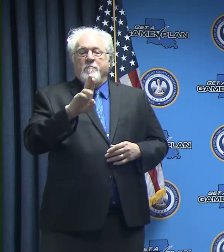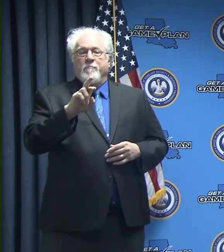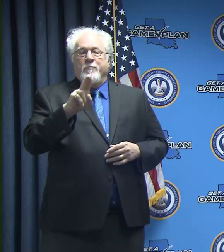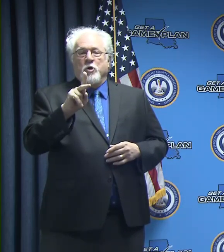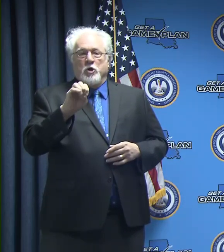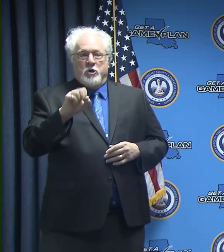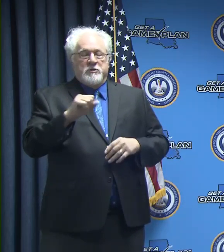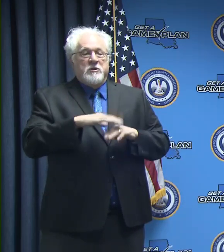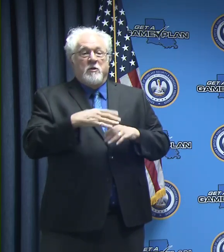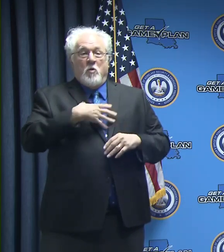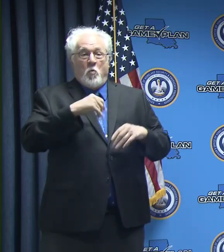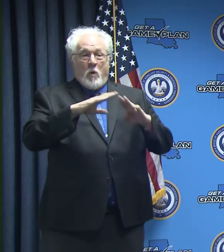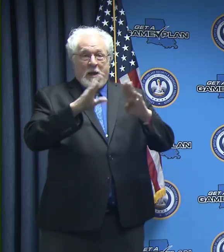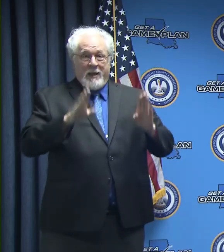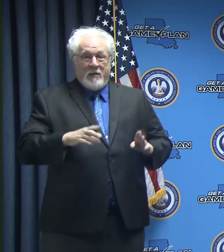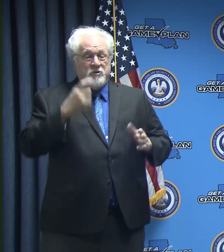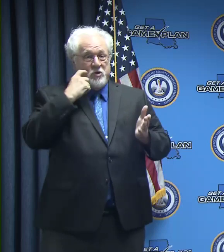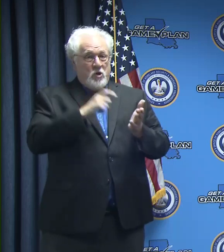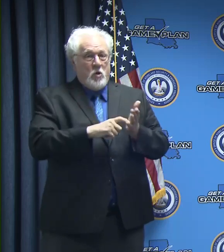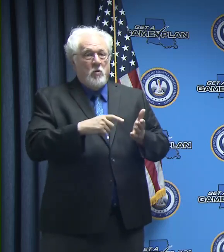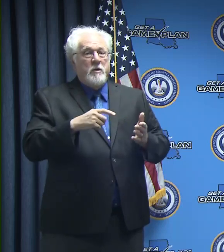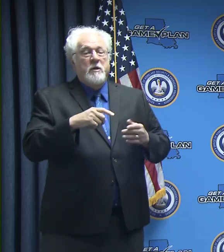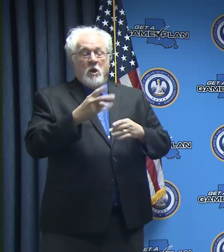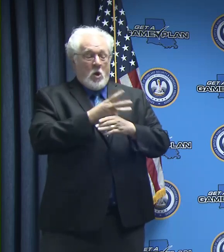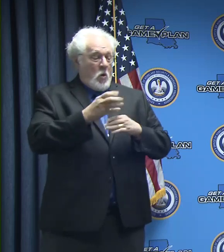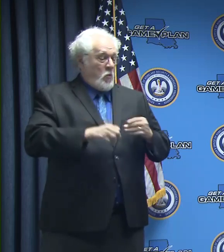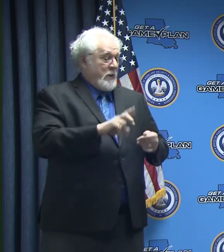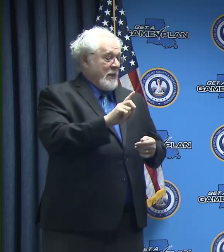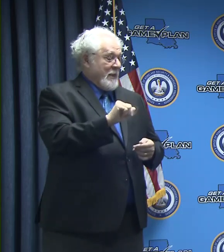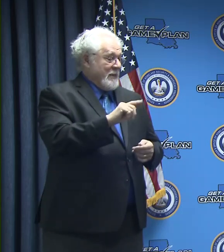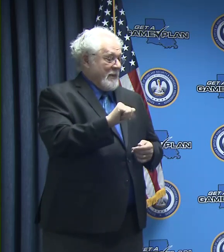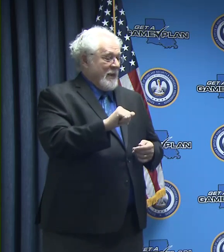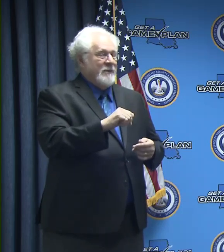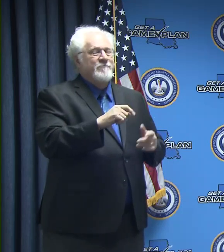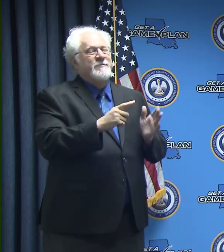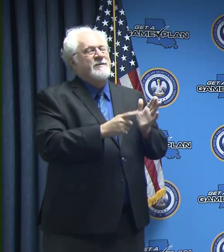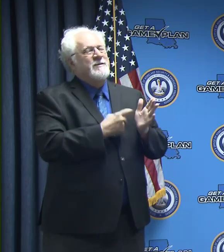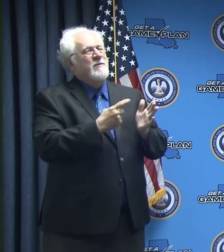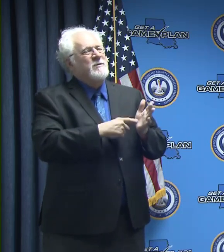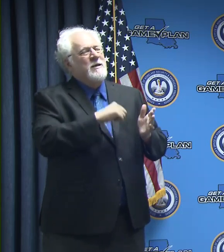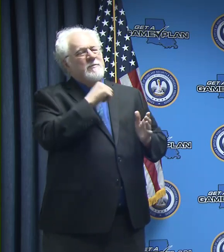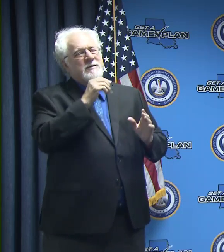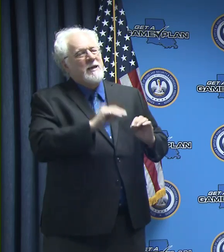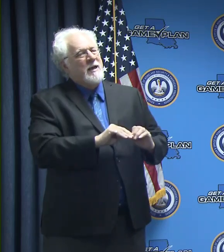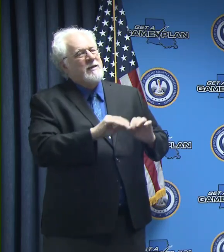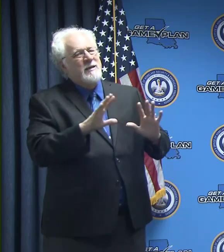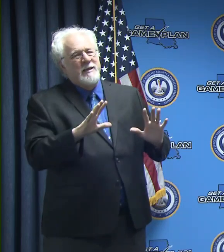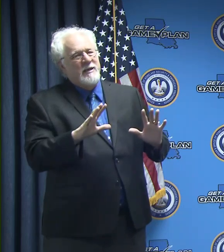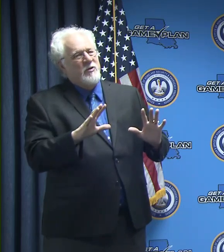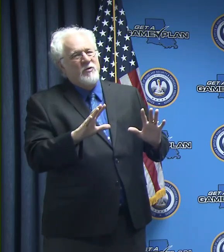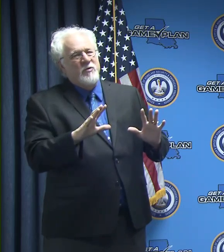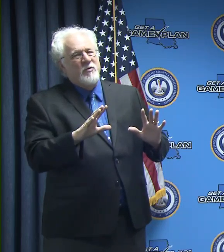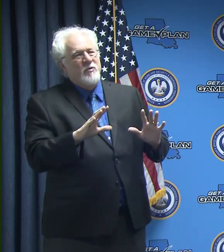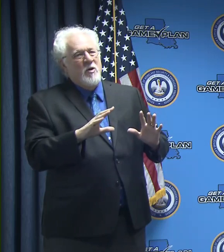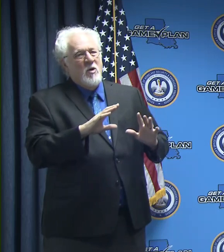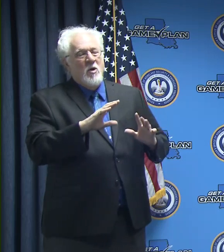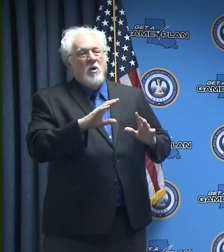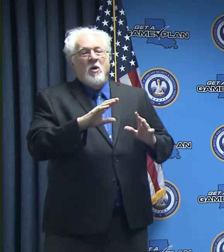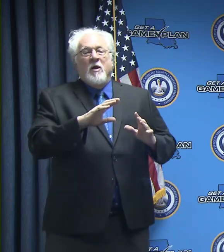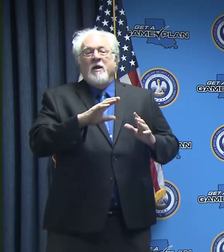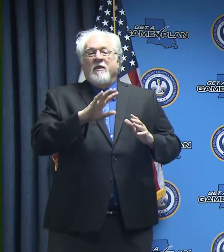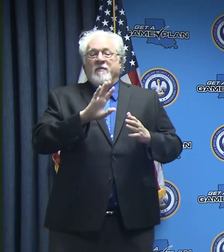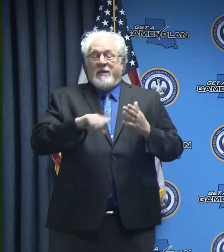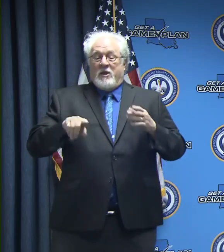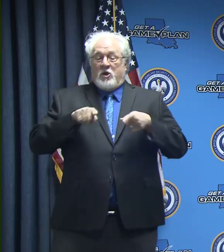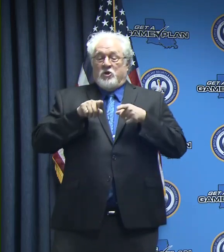White House call noted that weekend data is sometimes not as clear as what you get during the